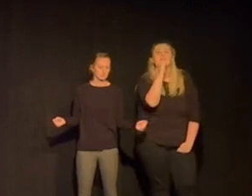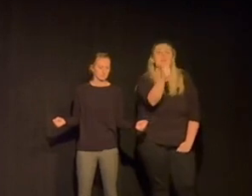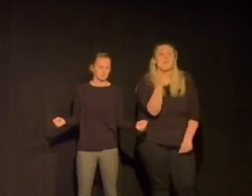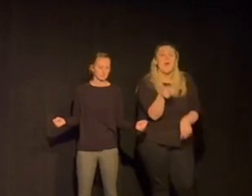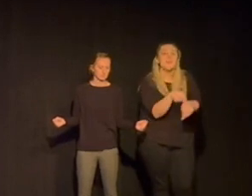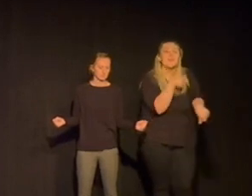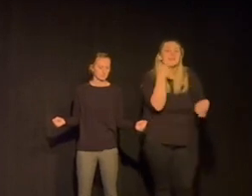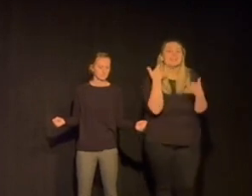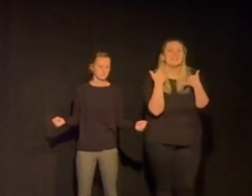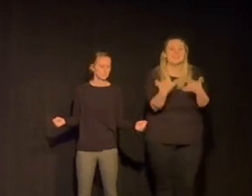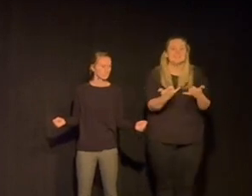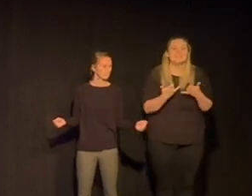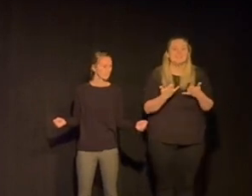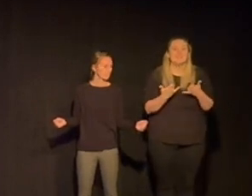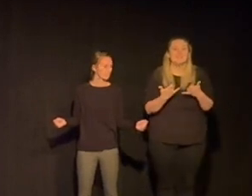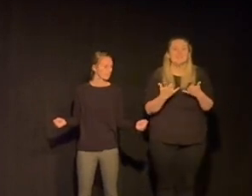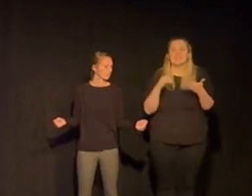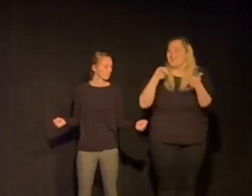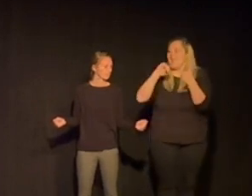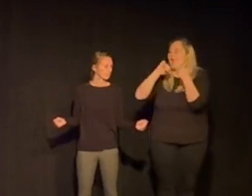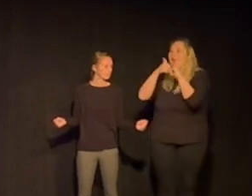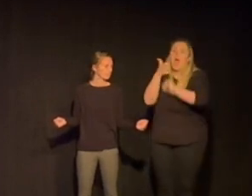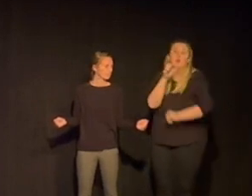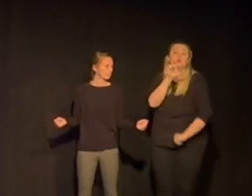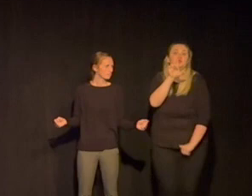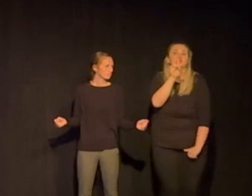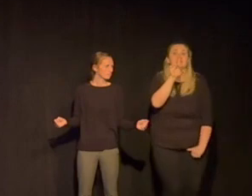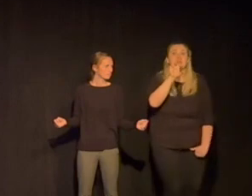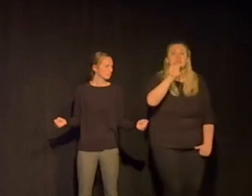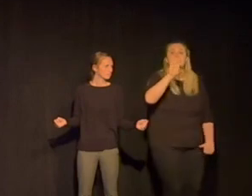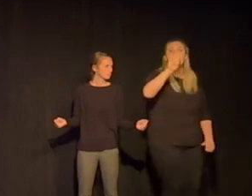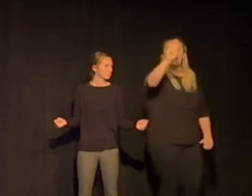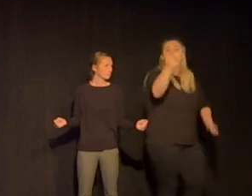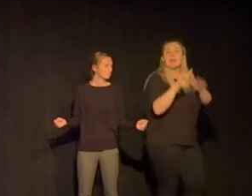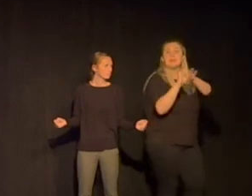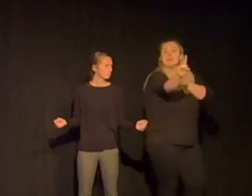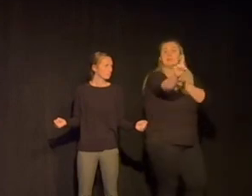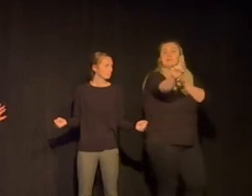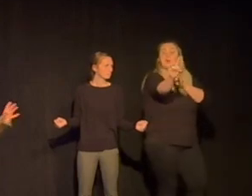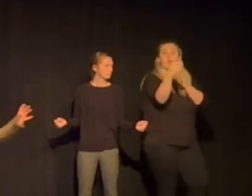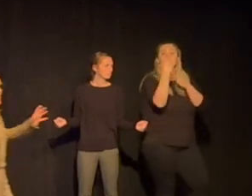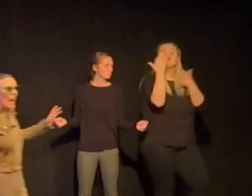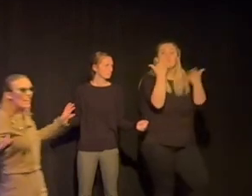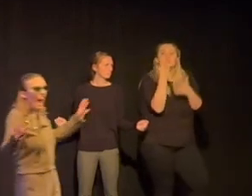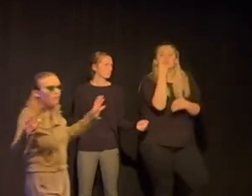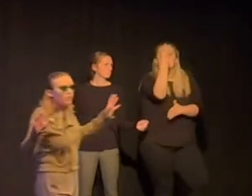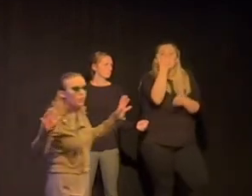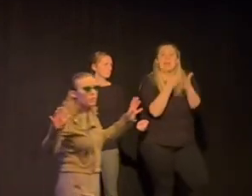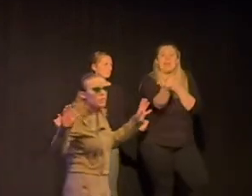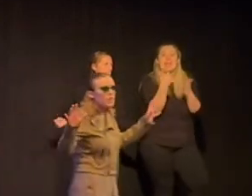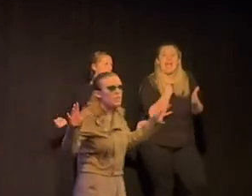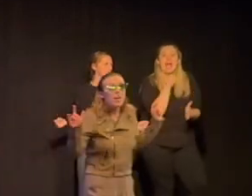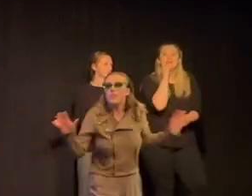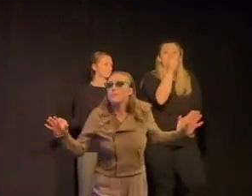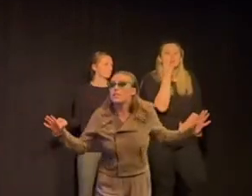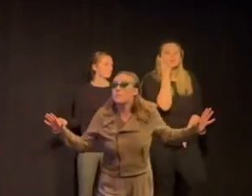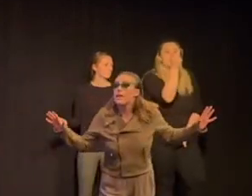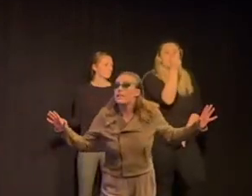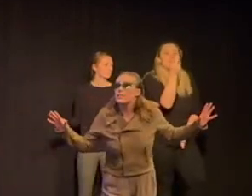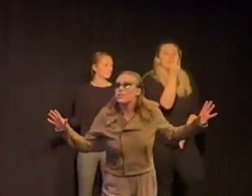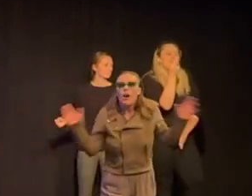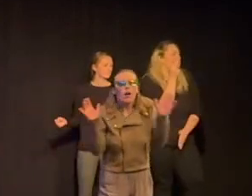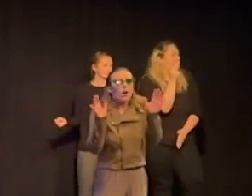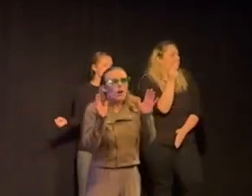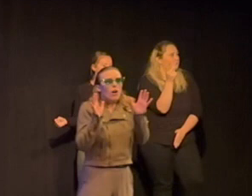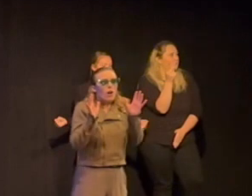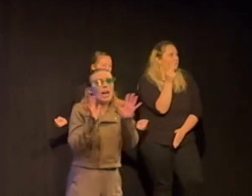now. How's Dung, Beetle-Man, gonna get out of this one? What's the one thing I haven't foreseen? The missing